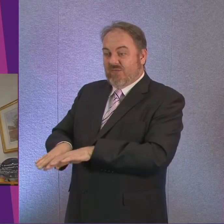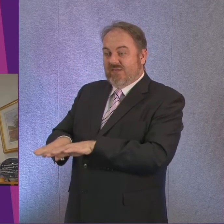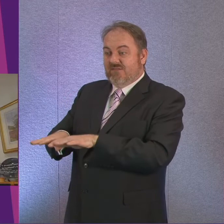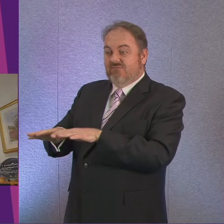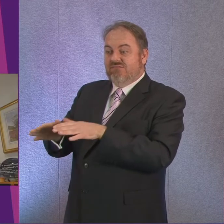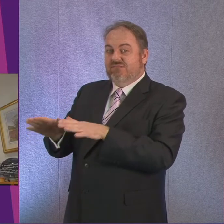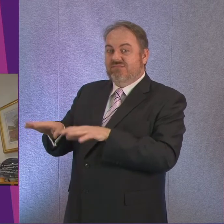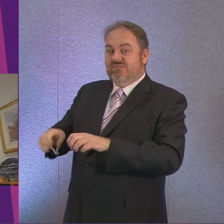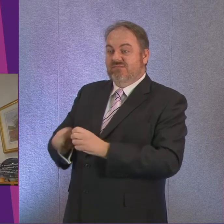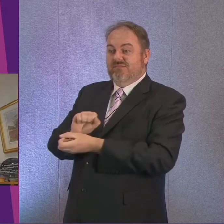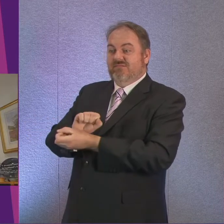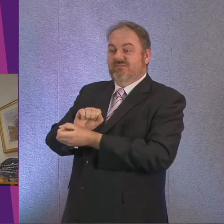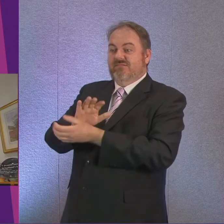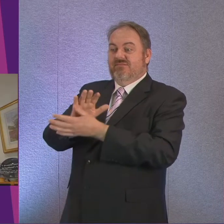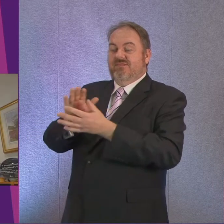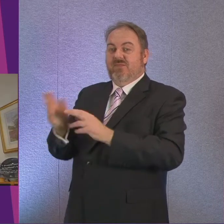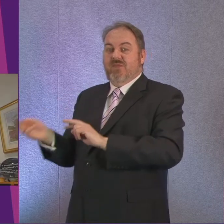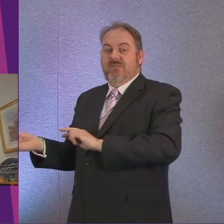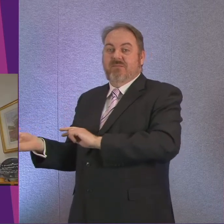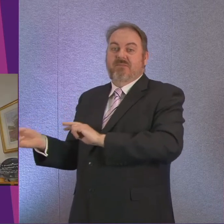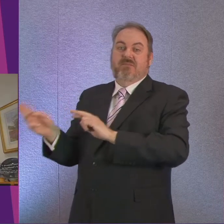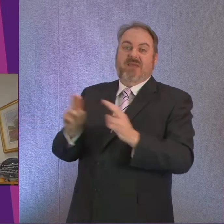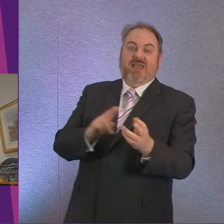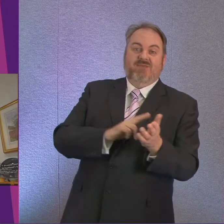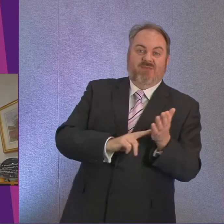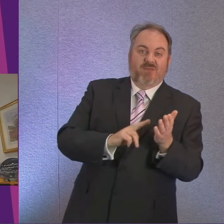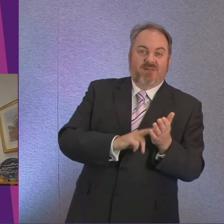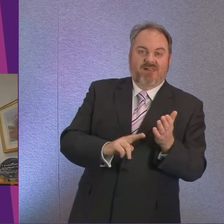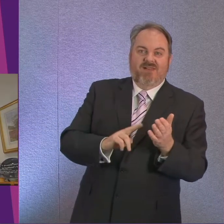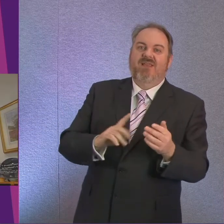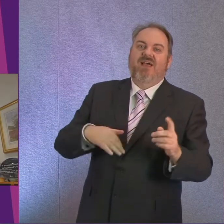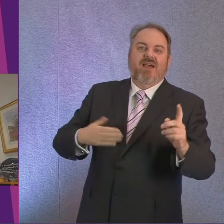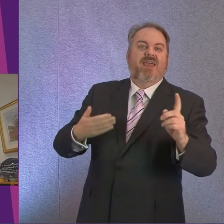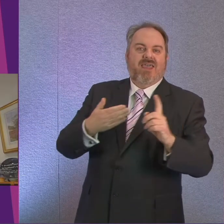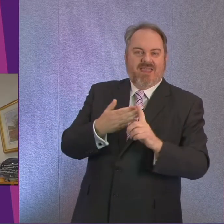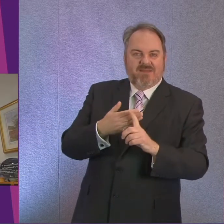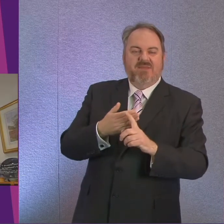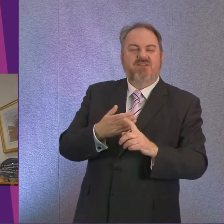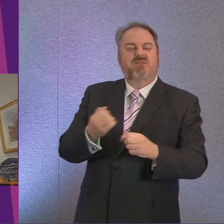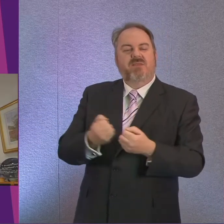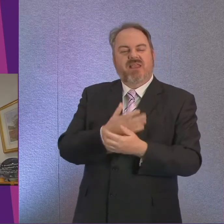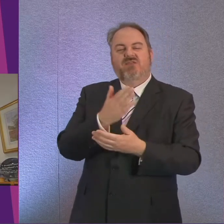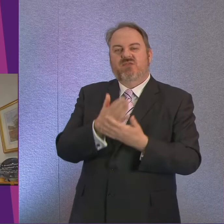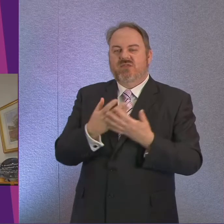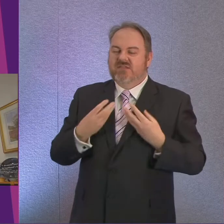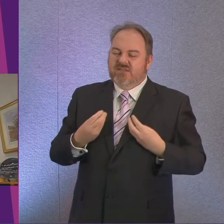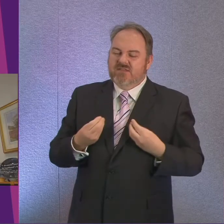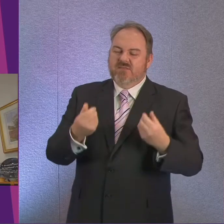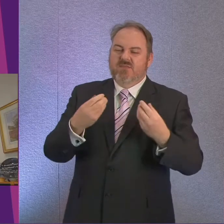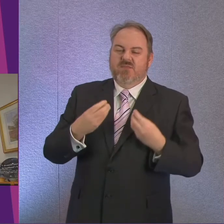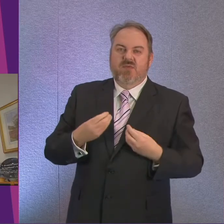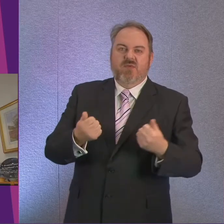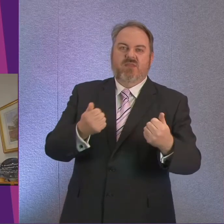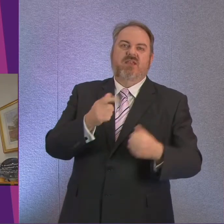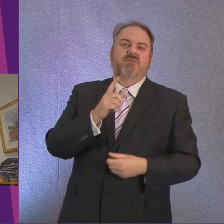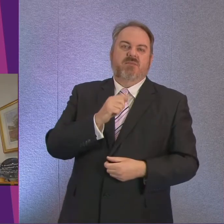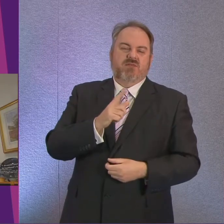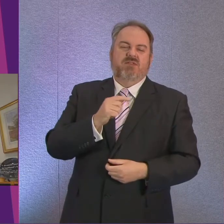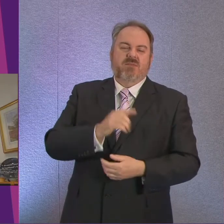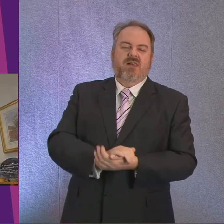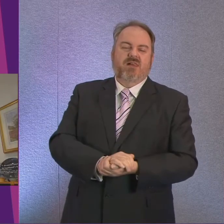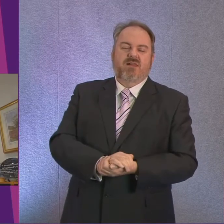sure that we can get society back functioning in the way that we would expect it to